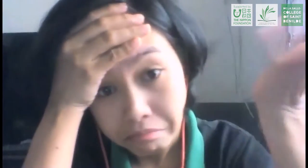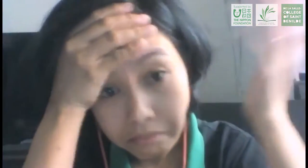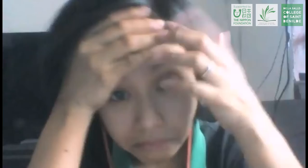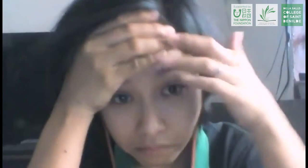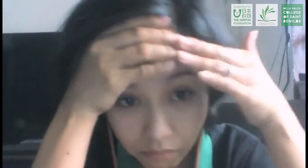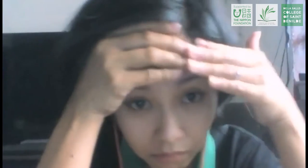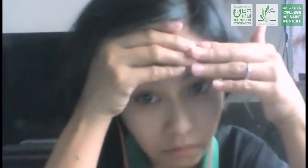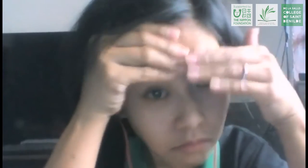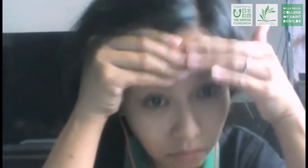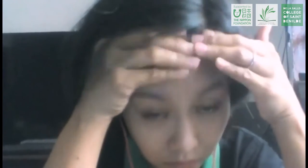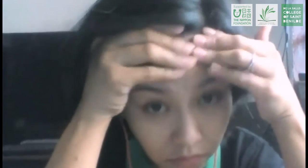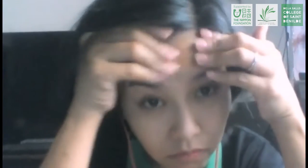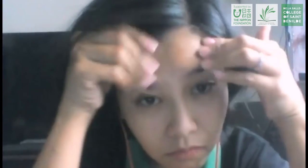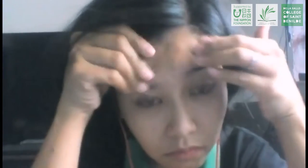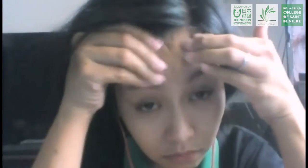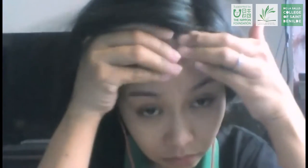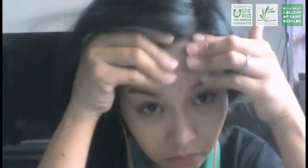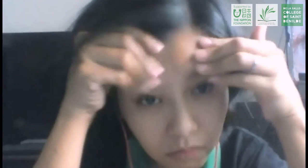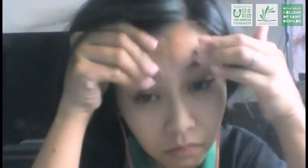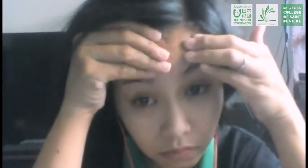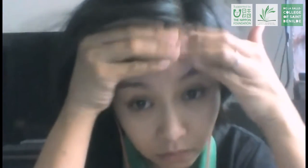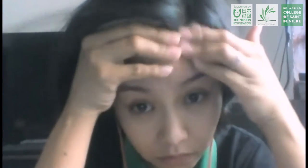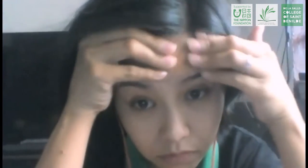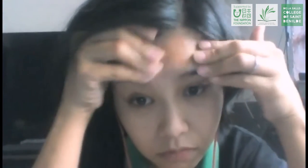I don't know. What do you guys think?